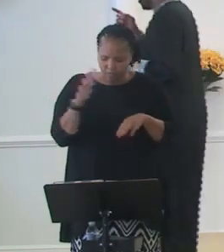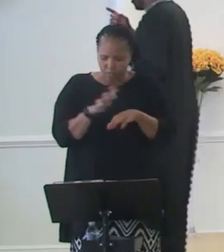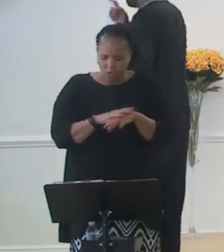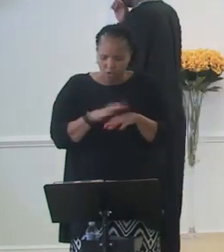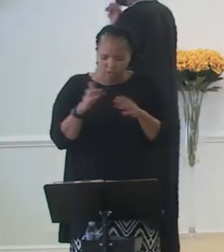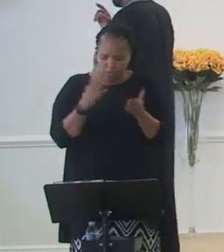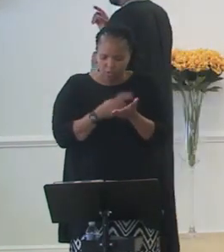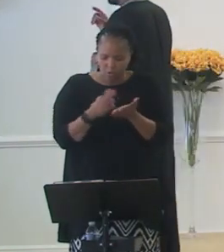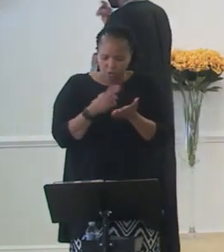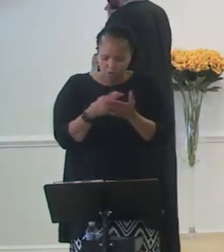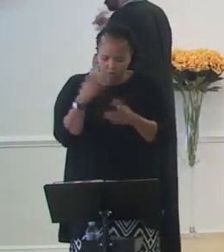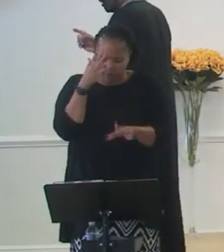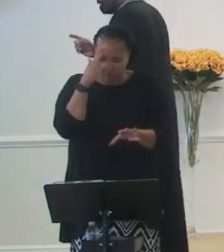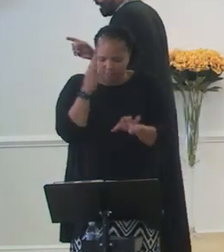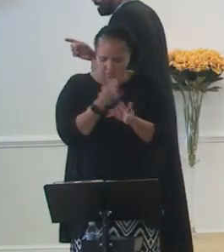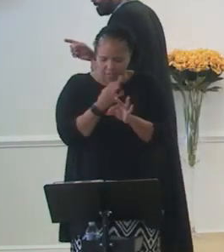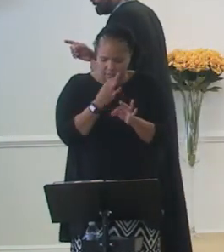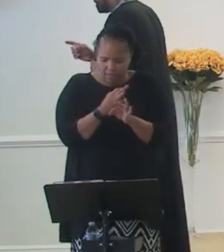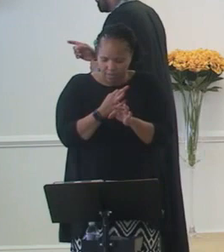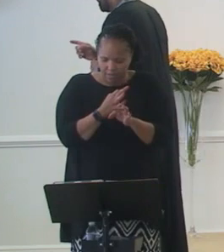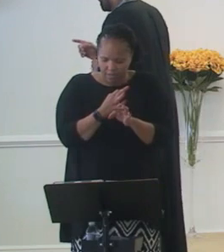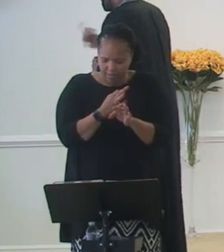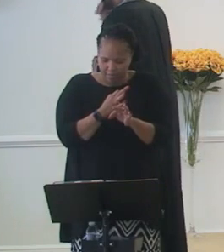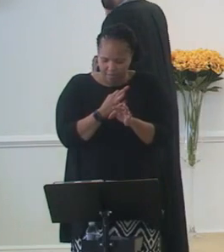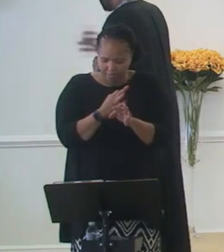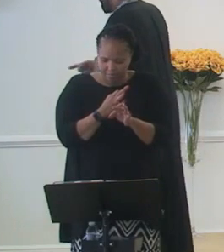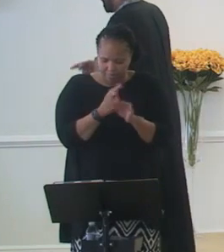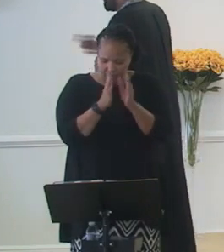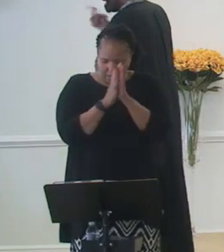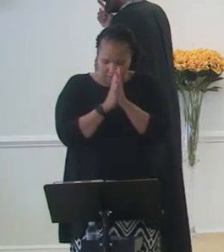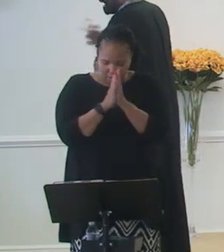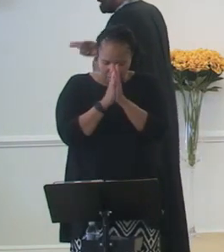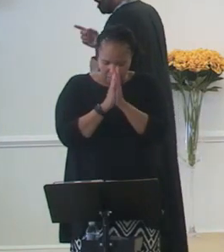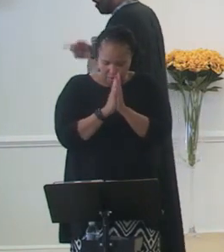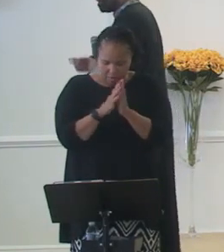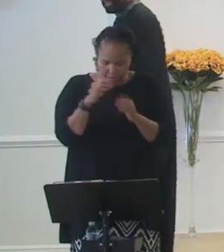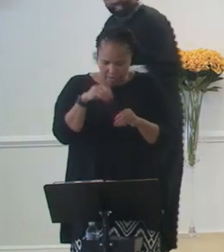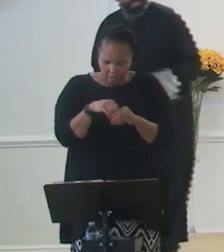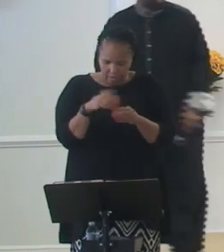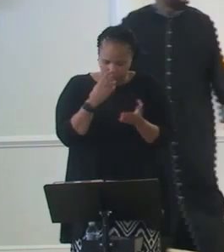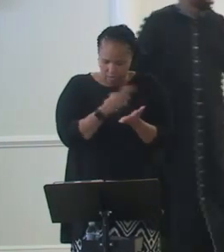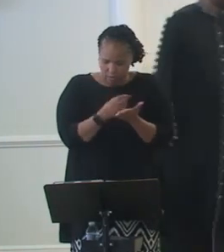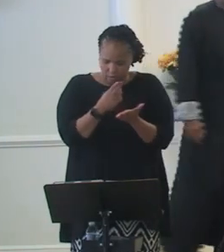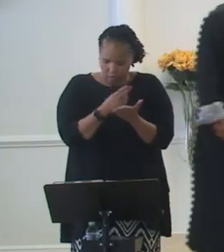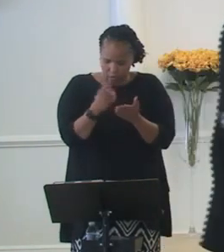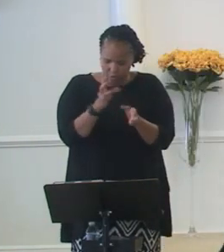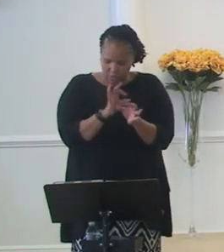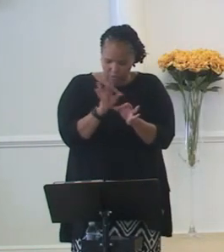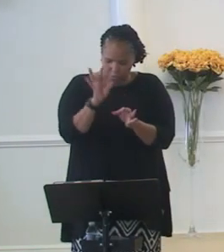Yourself on your most holy faith. Praying in the holy.